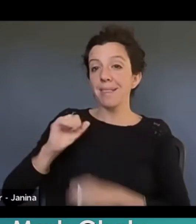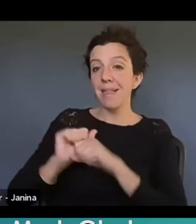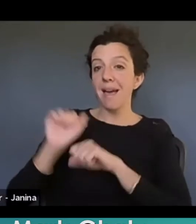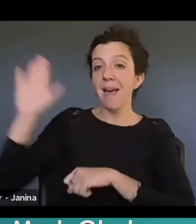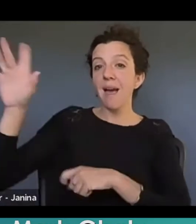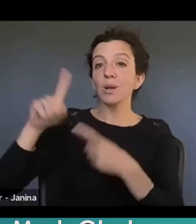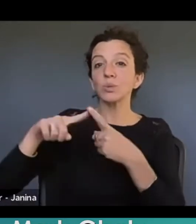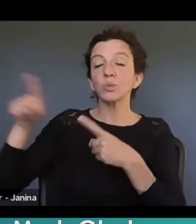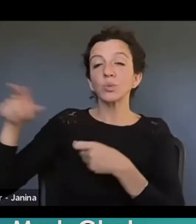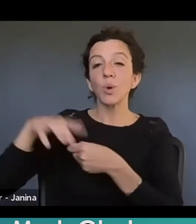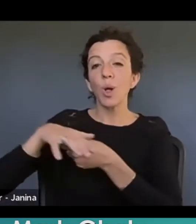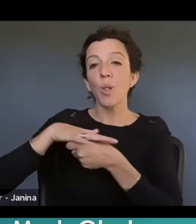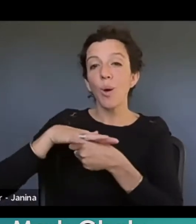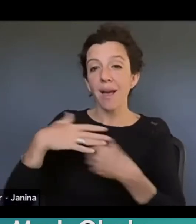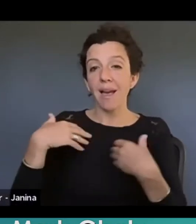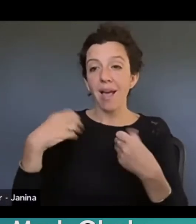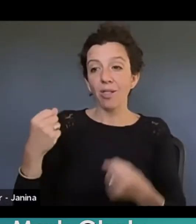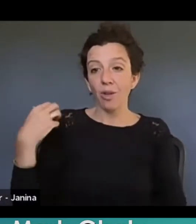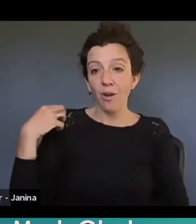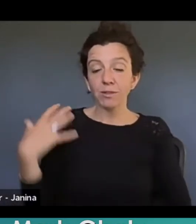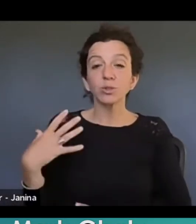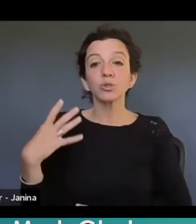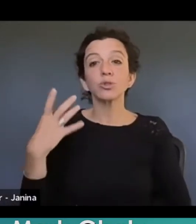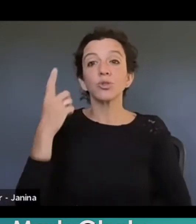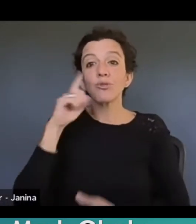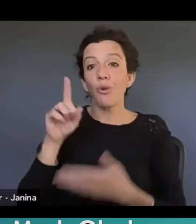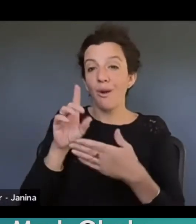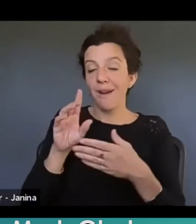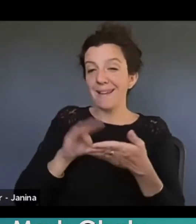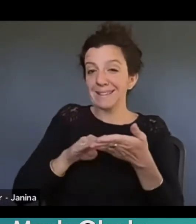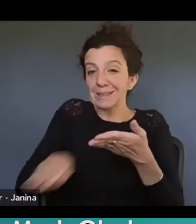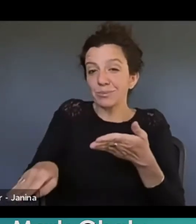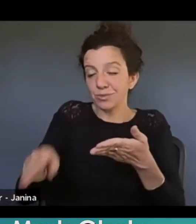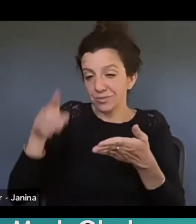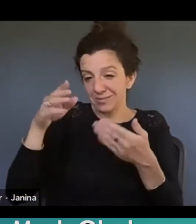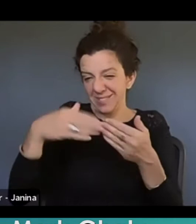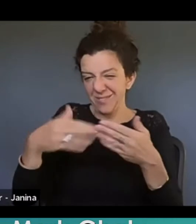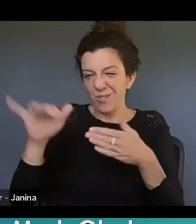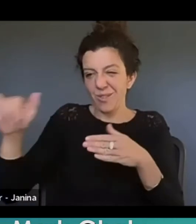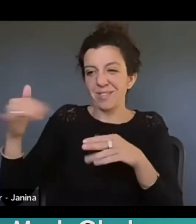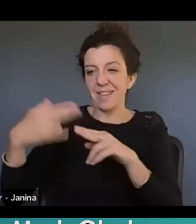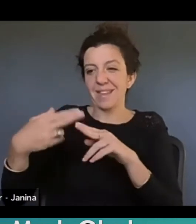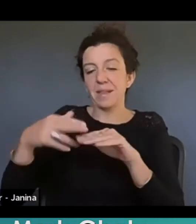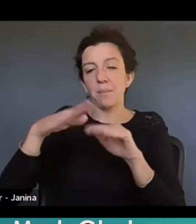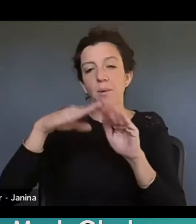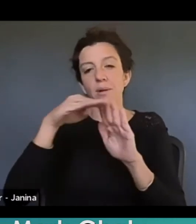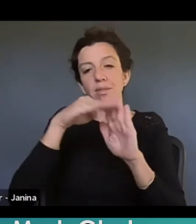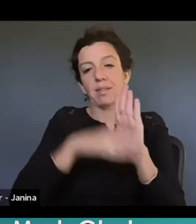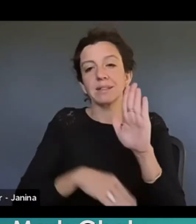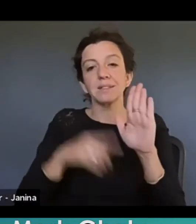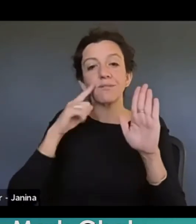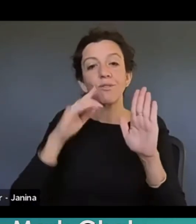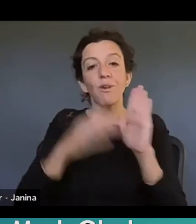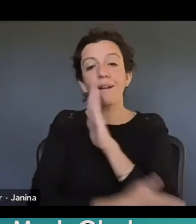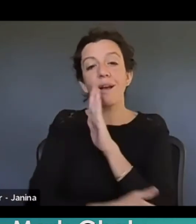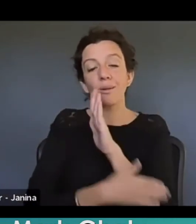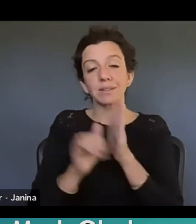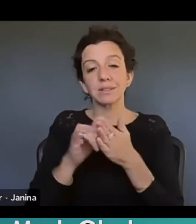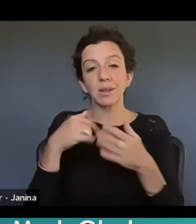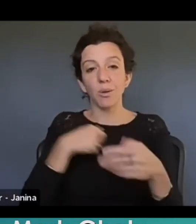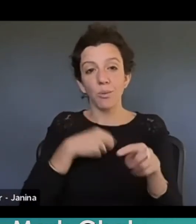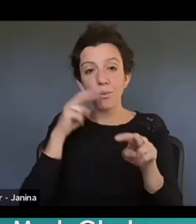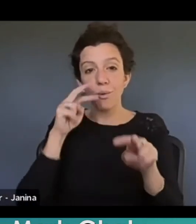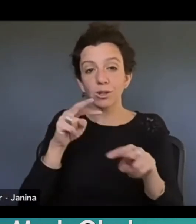an exception to this waiver in counties on that monitoring list. So to provide a little bit more detail about that process, a superintendent